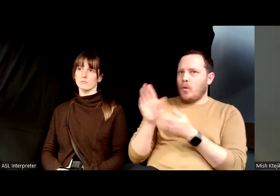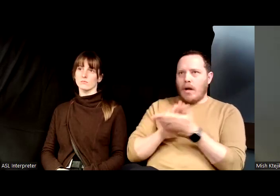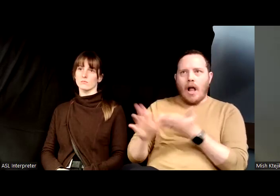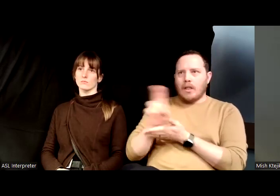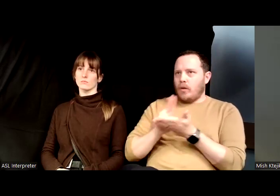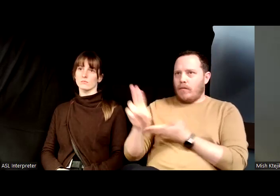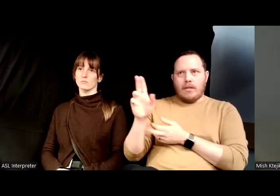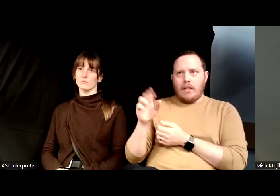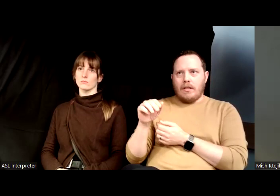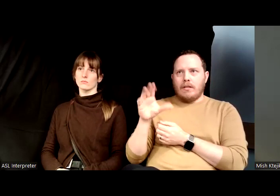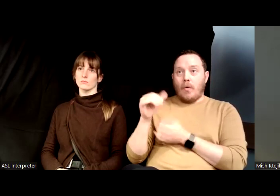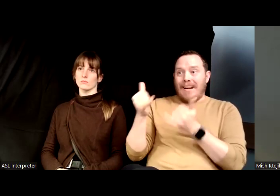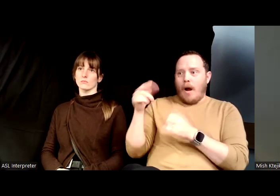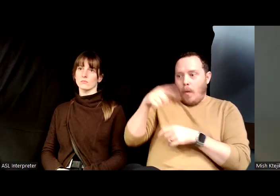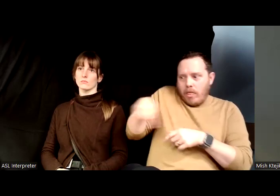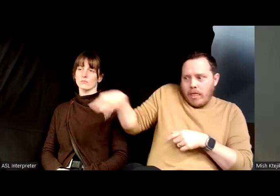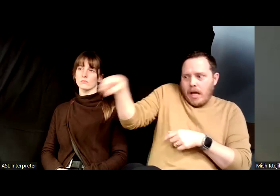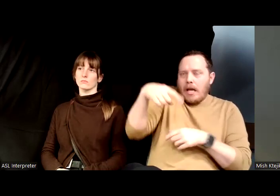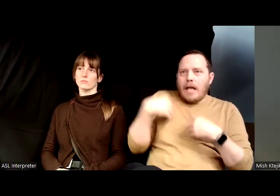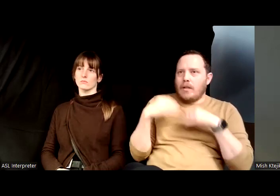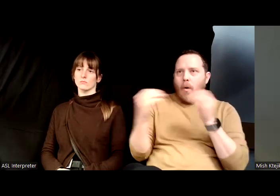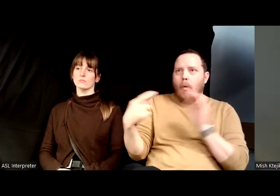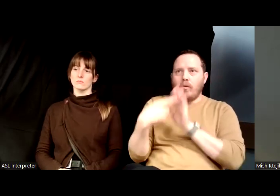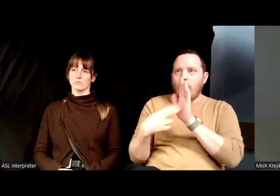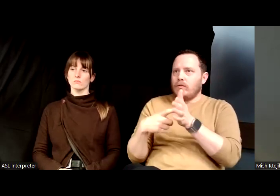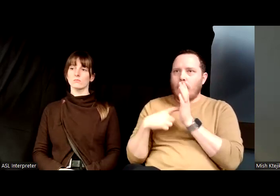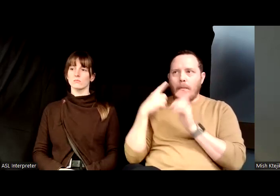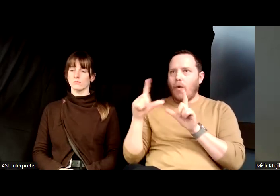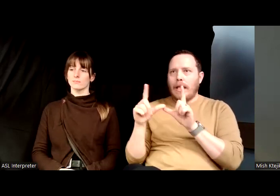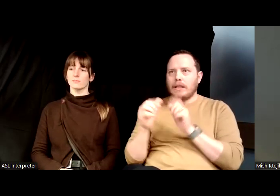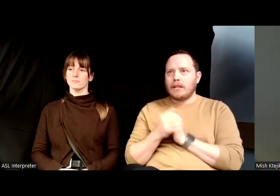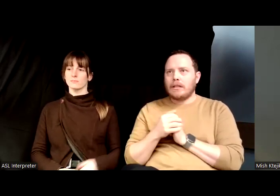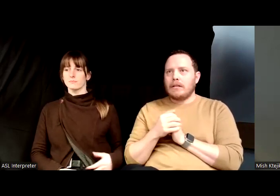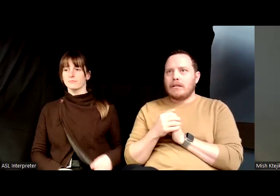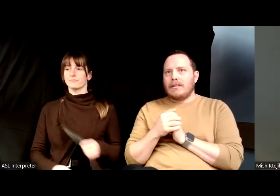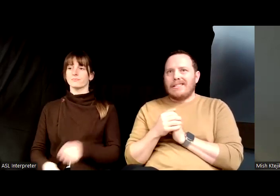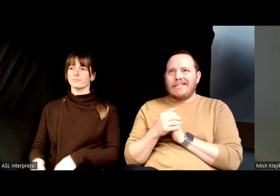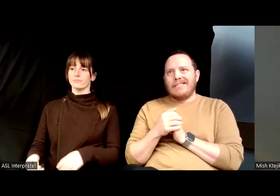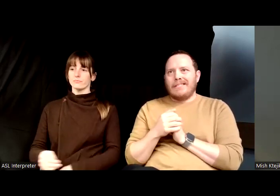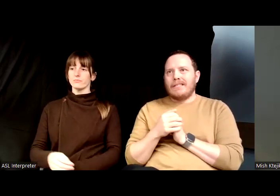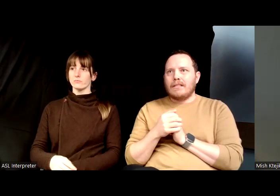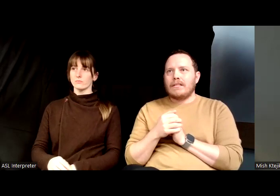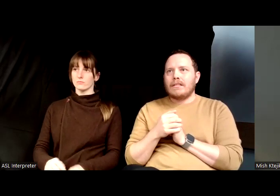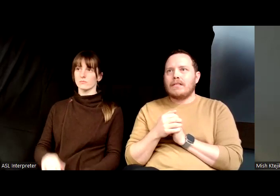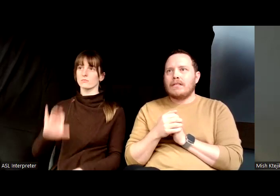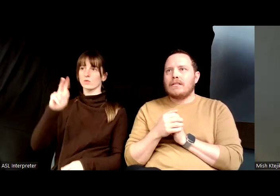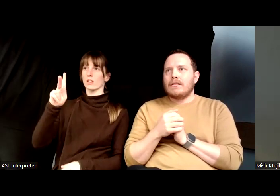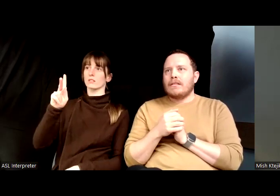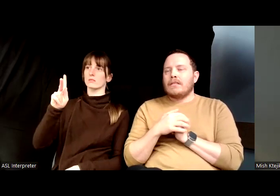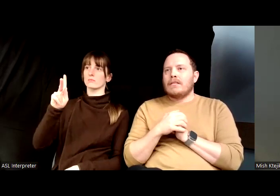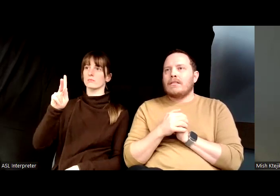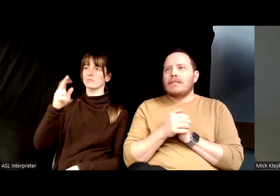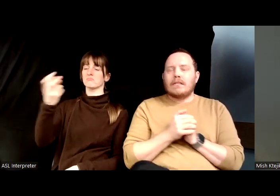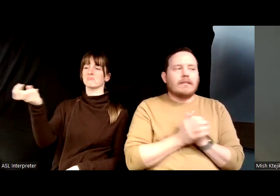12? It doesn't apply to post-secondary. So there's no rules right now about the post-secondary